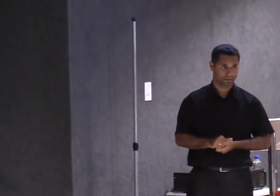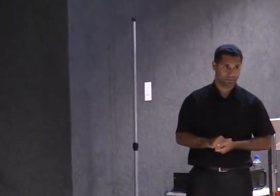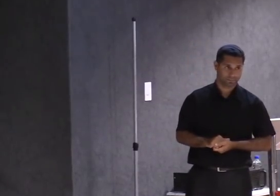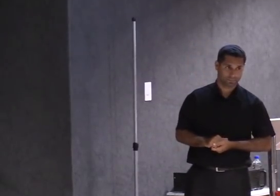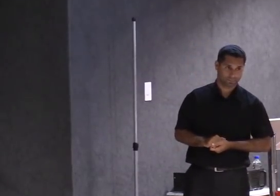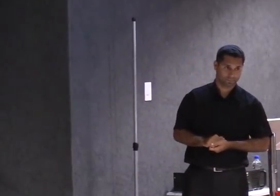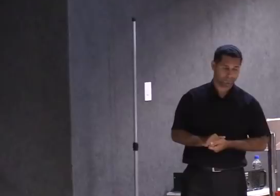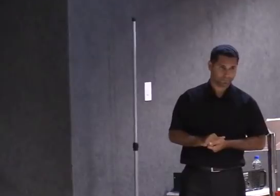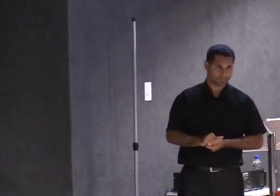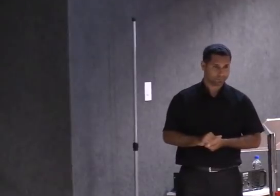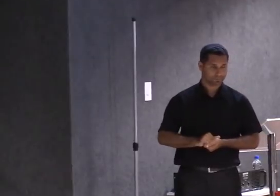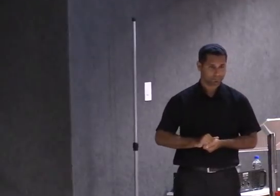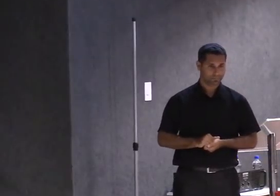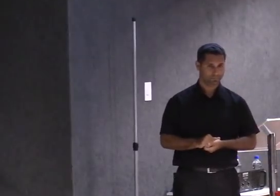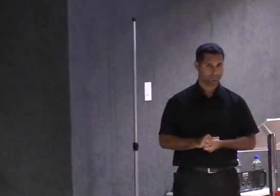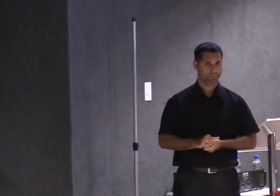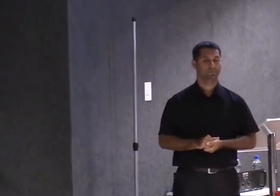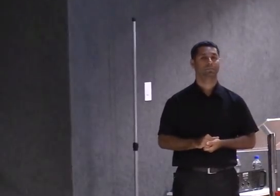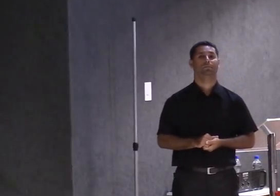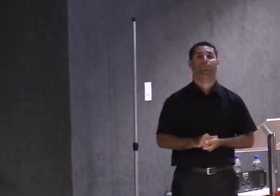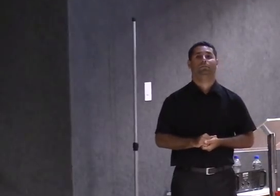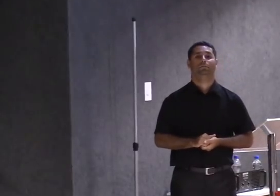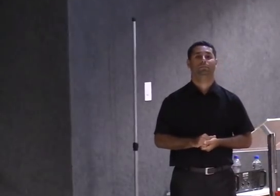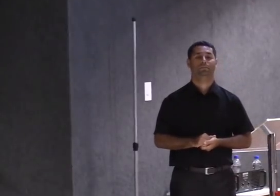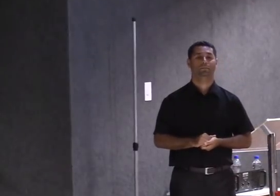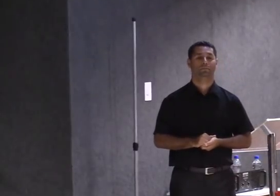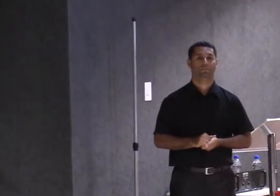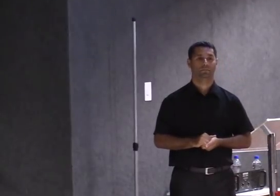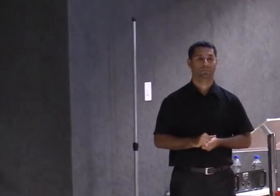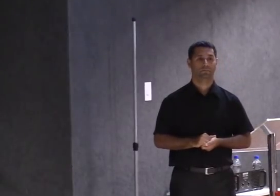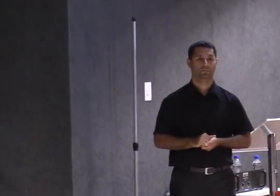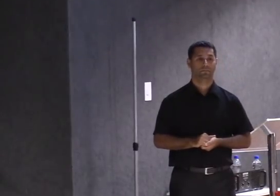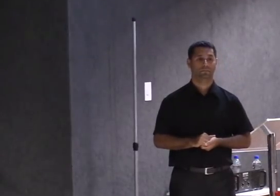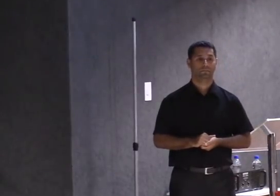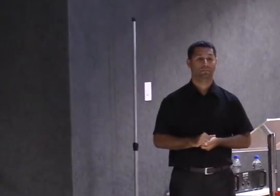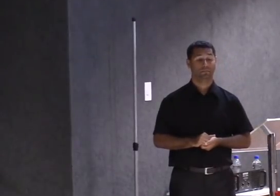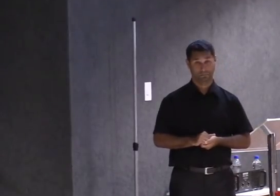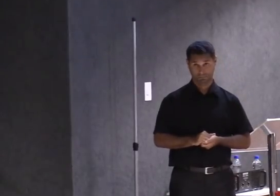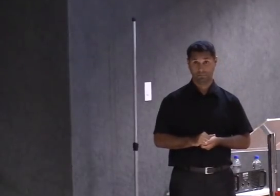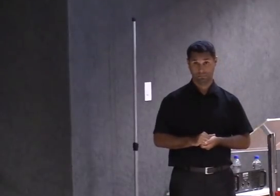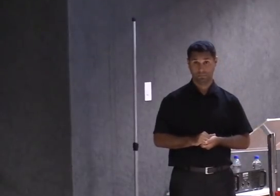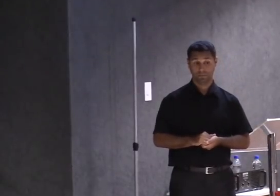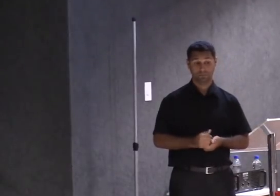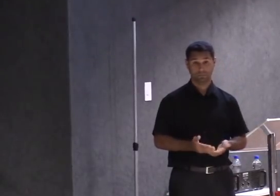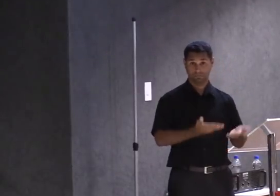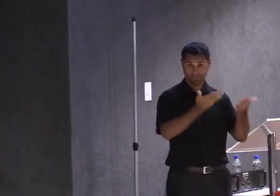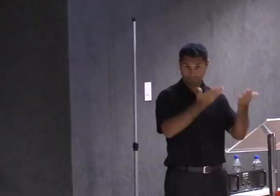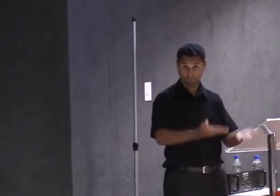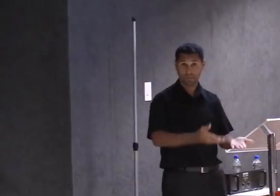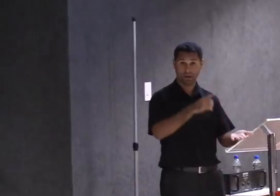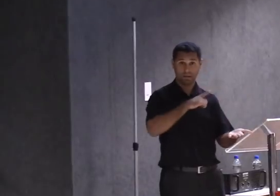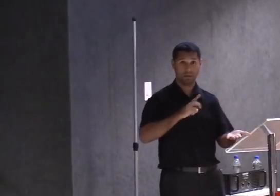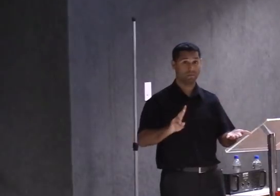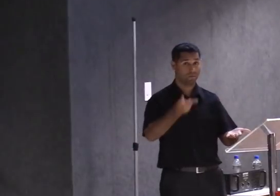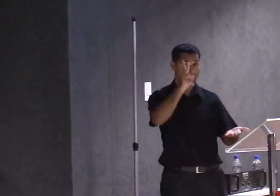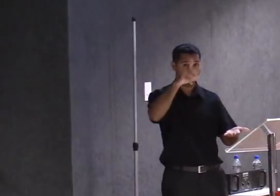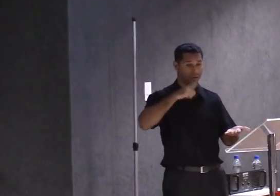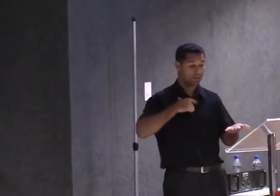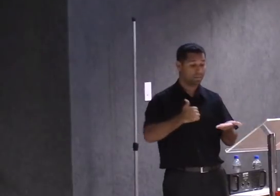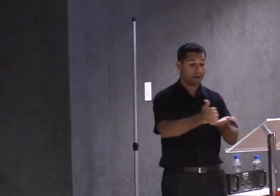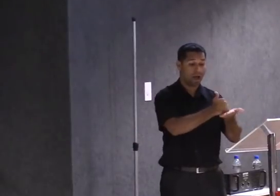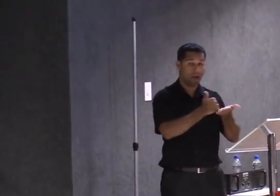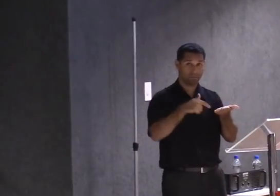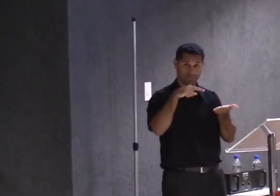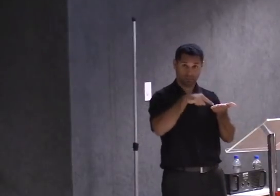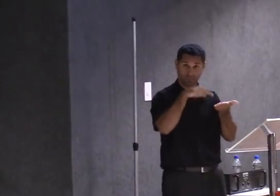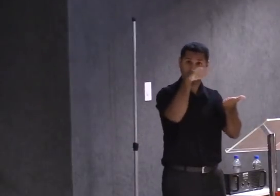their values on that knowledge that they find. E da mesma forma, os seus valores são baseados nessa